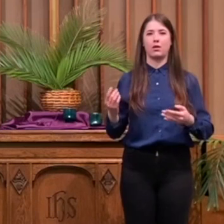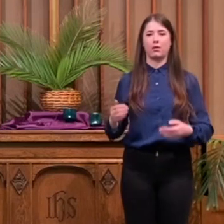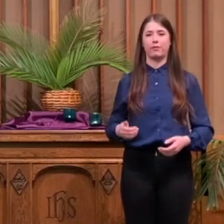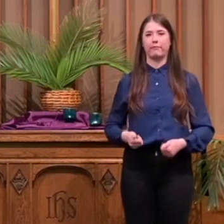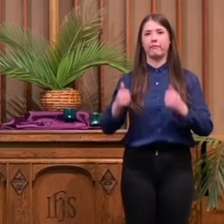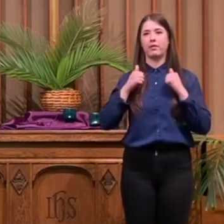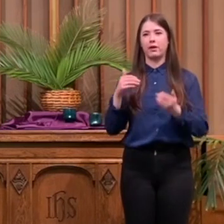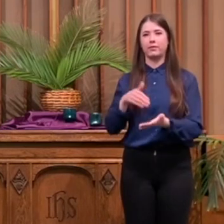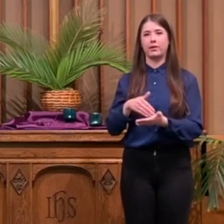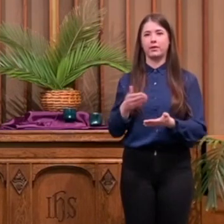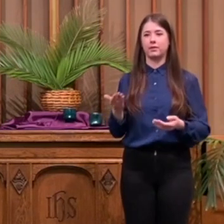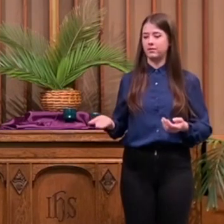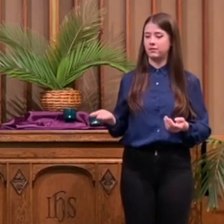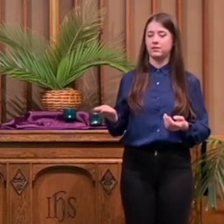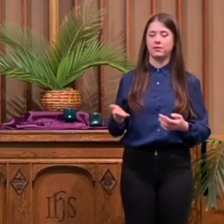dead.